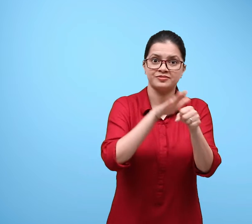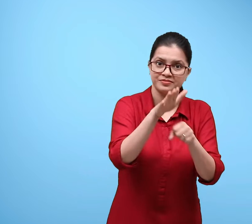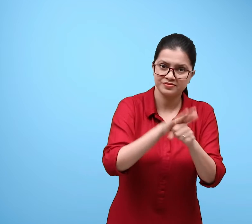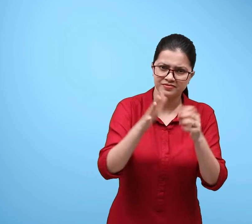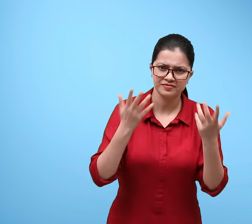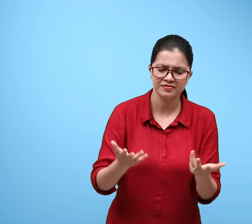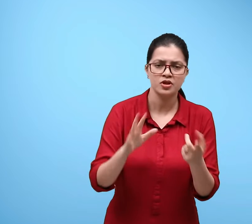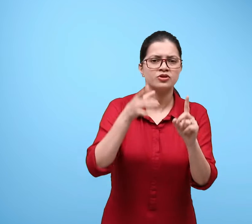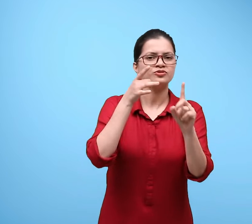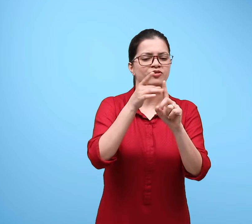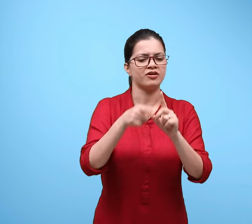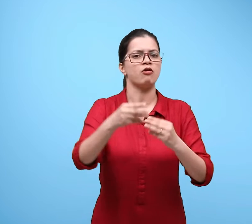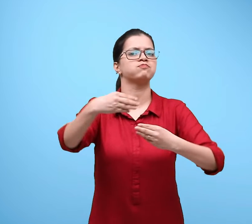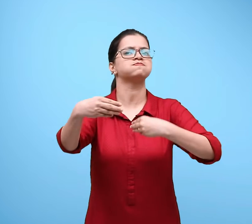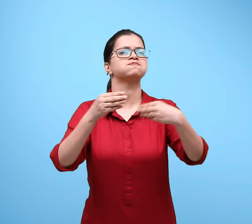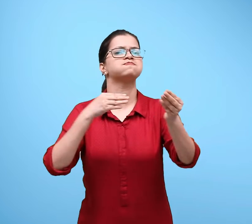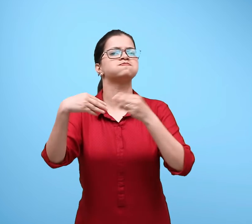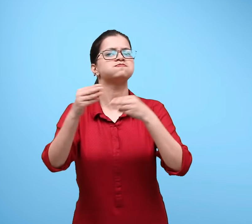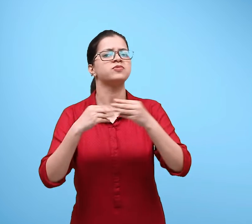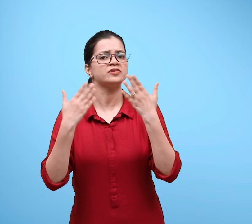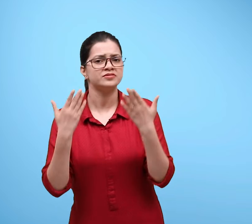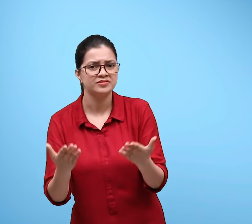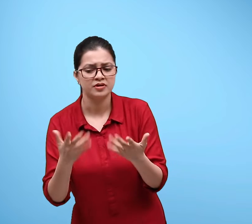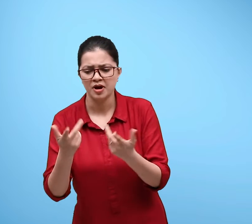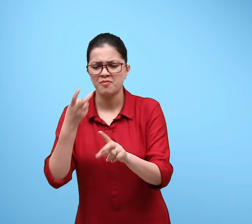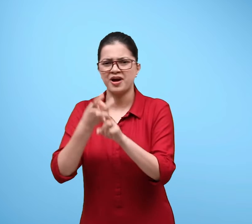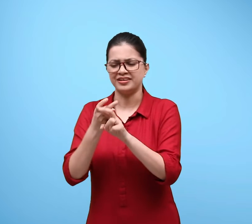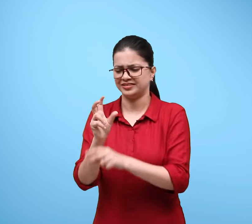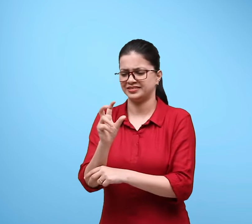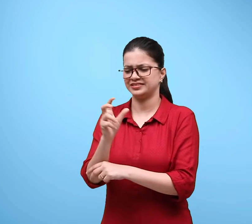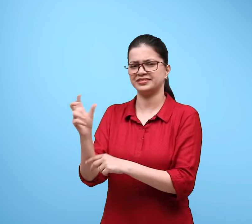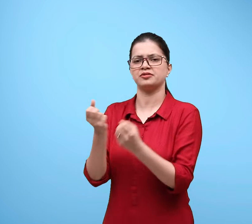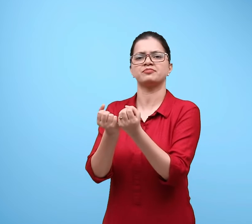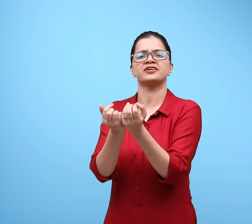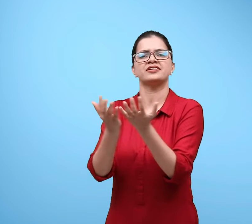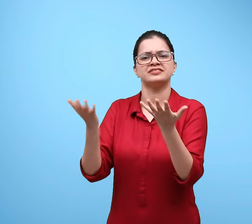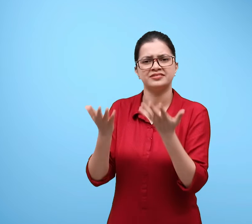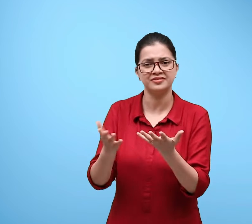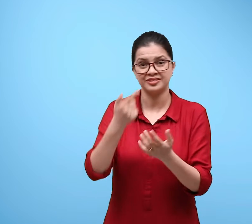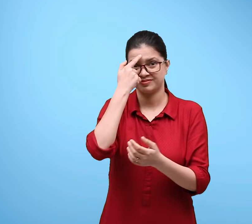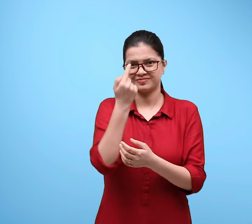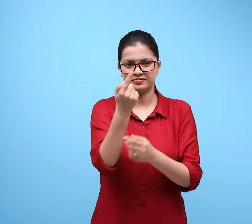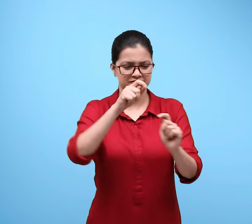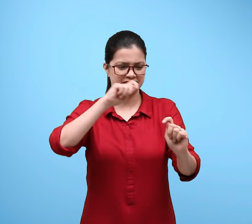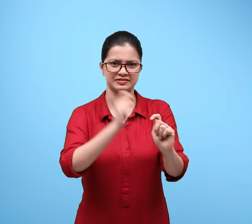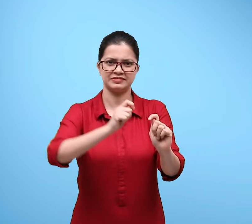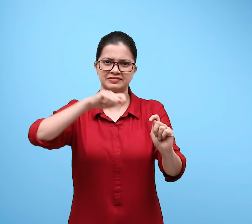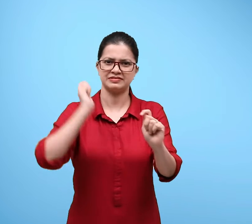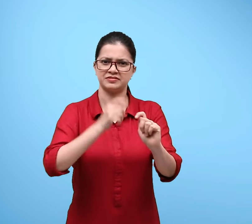The surface of a piece of wood, aluminium, a piece of stone, a nail,